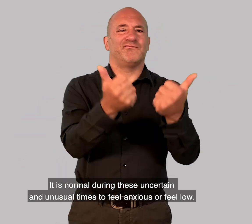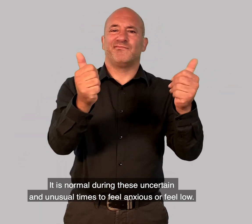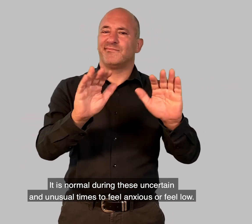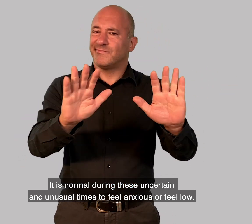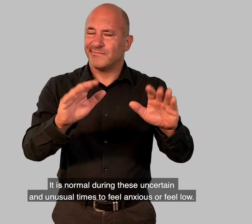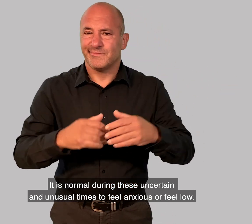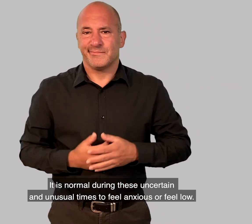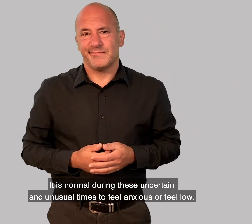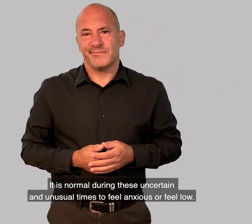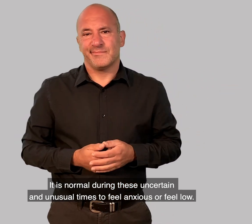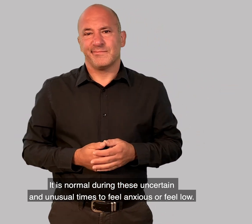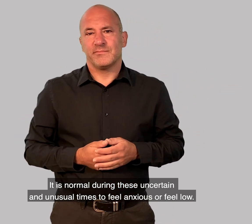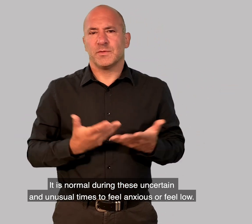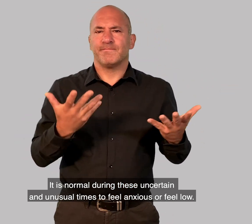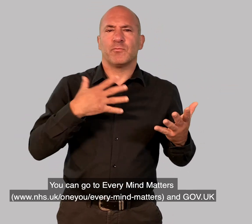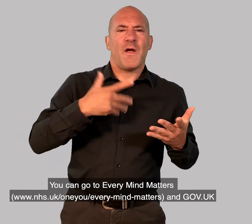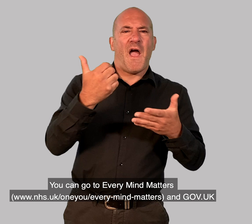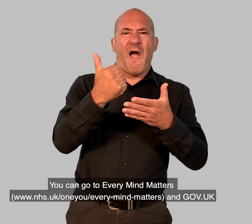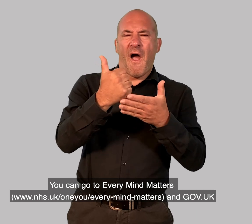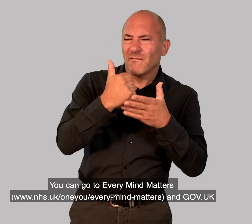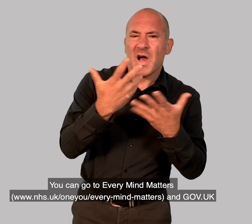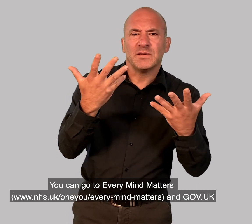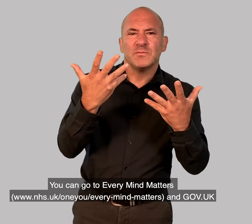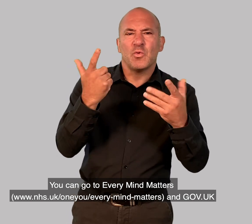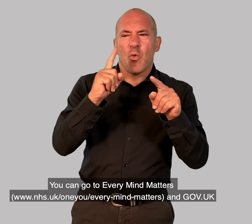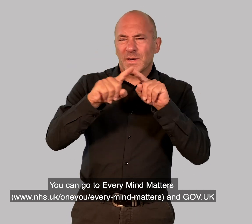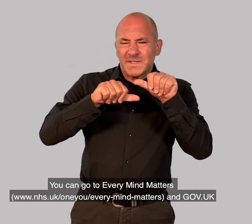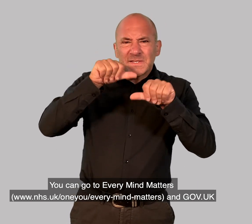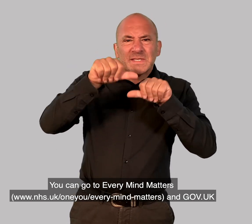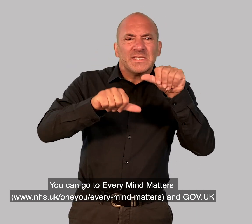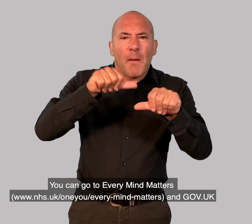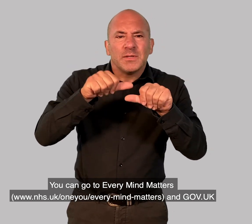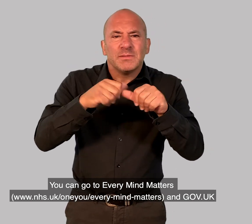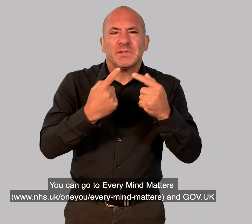low. You can go to Every Mind Matters,